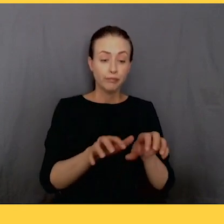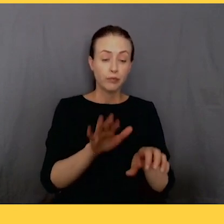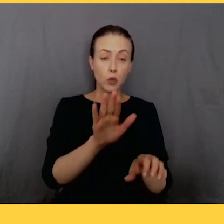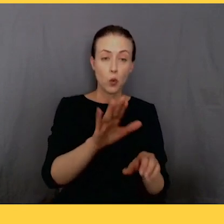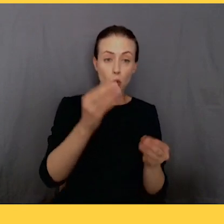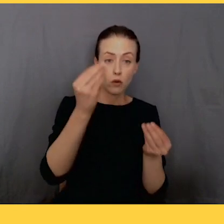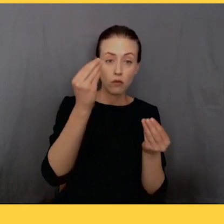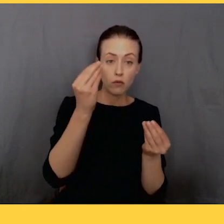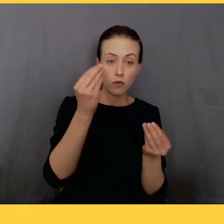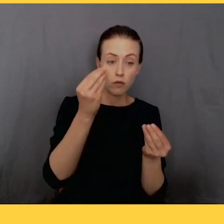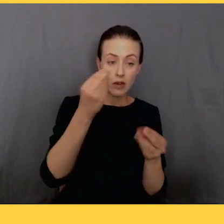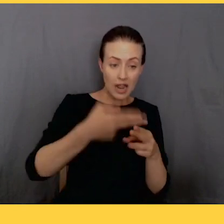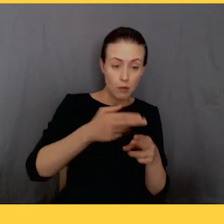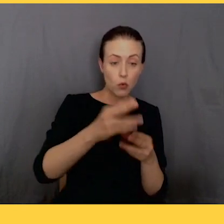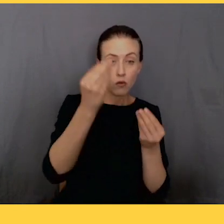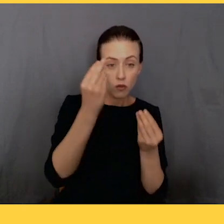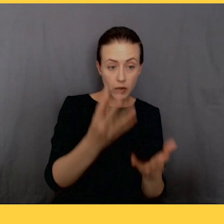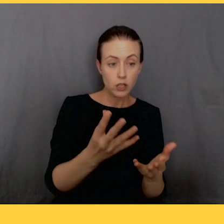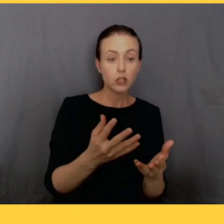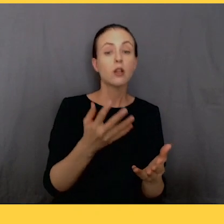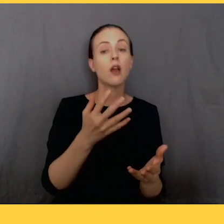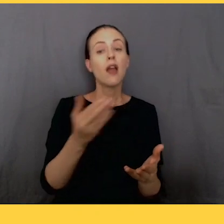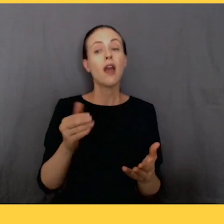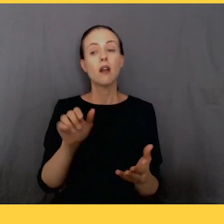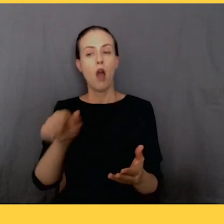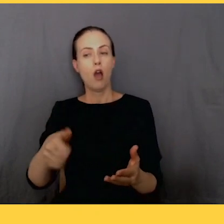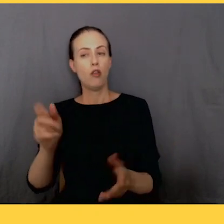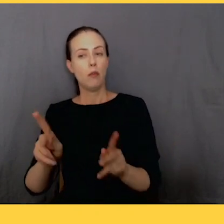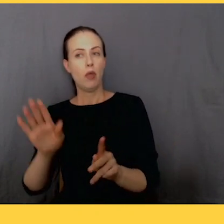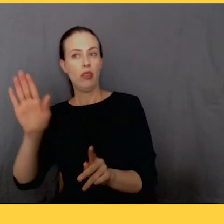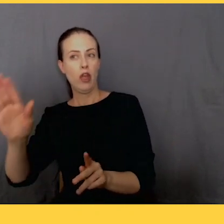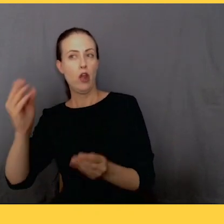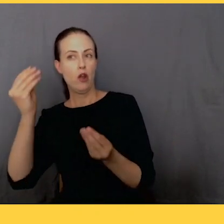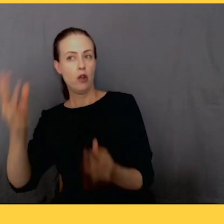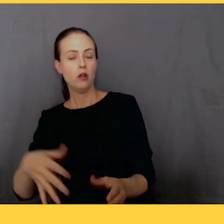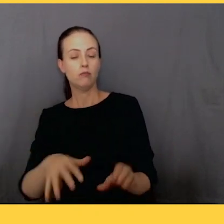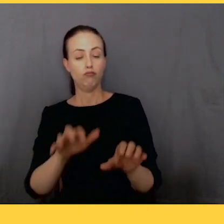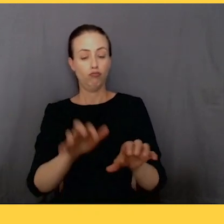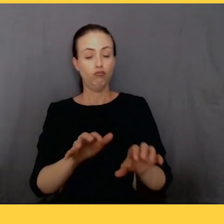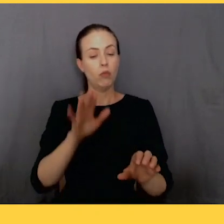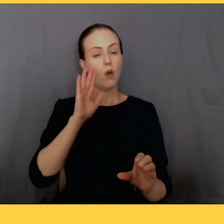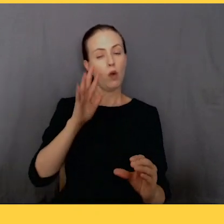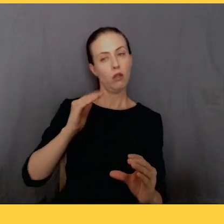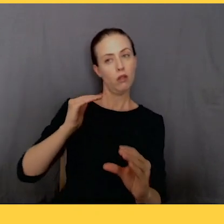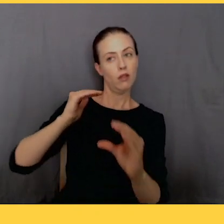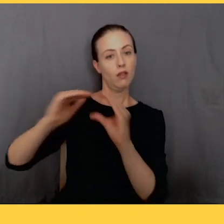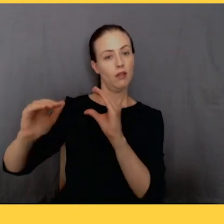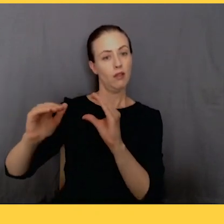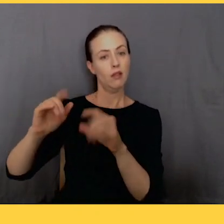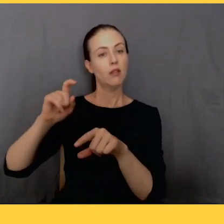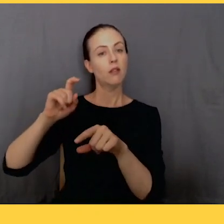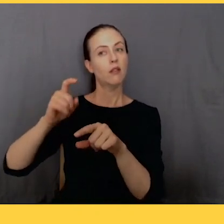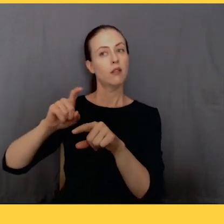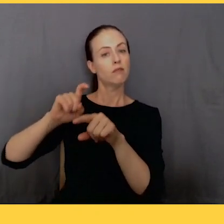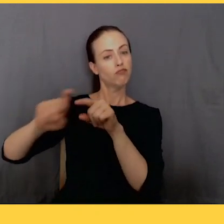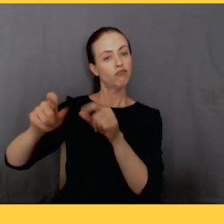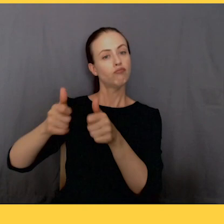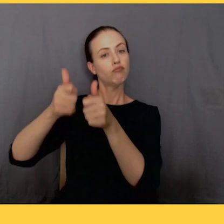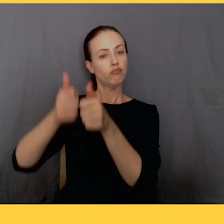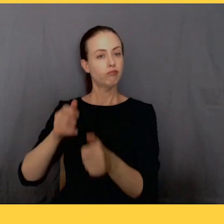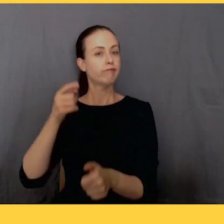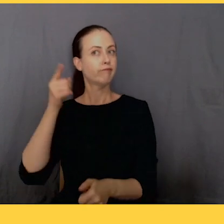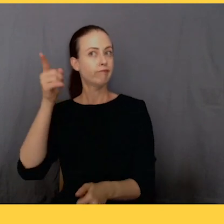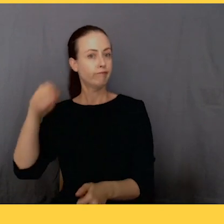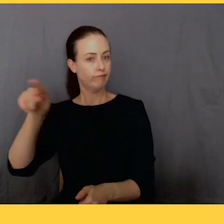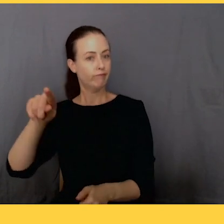up others and their contact information too for those notifications. And another area we've been improving